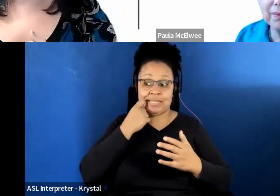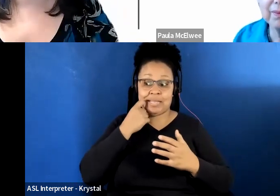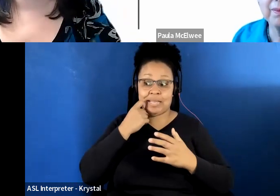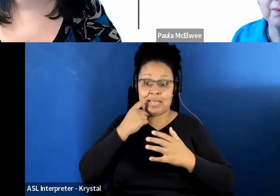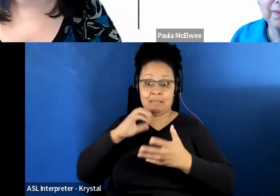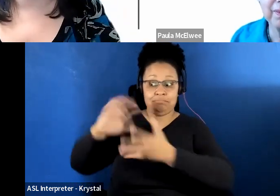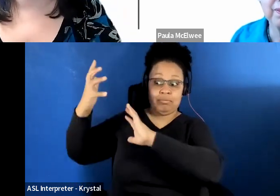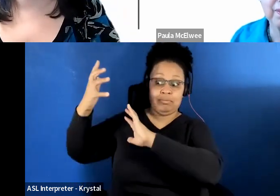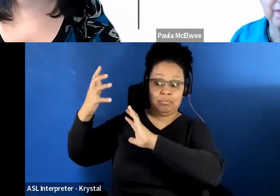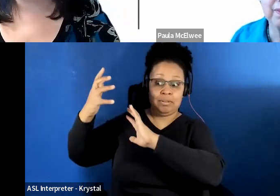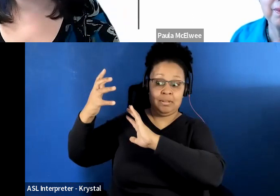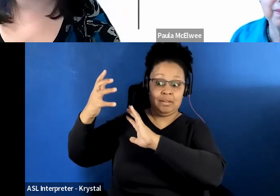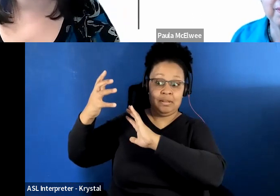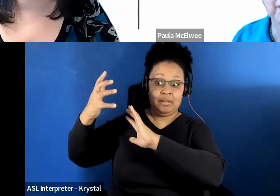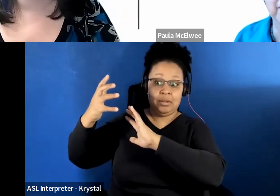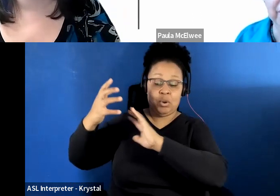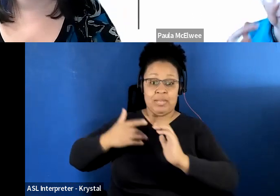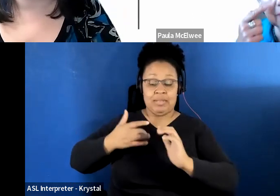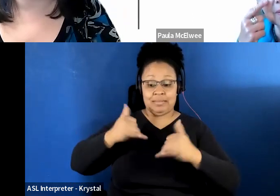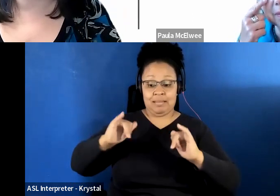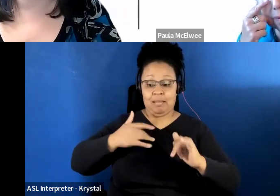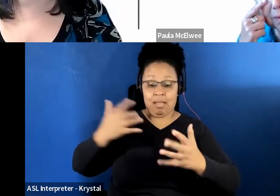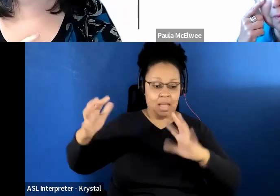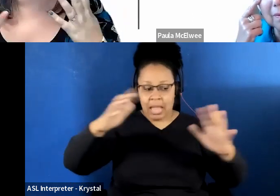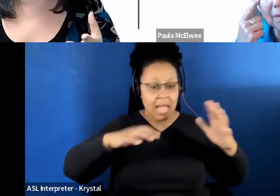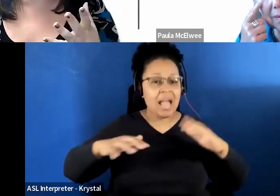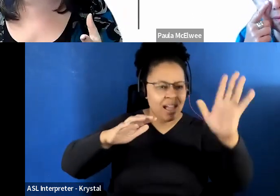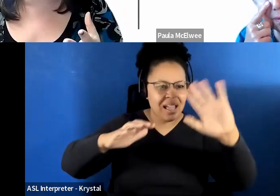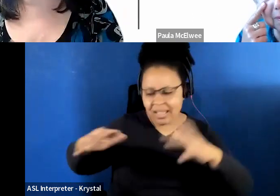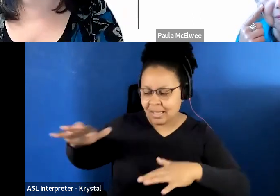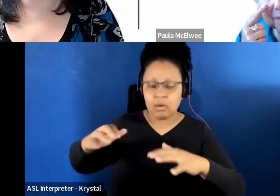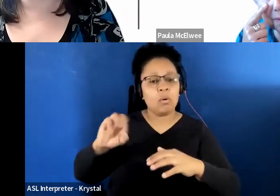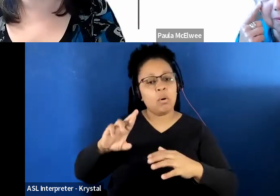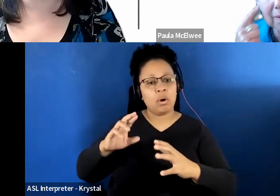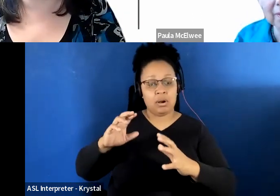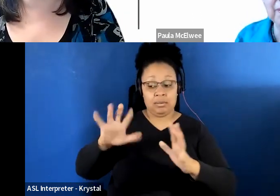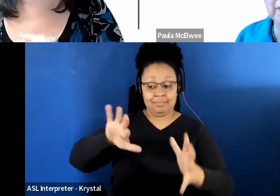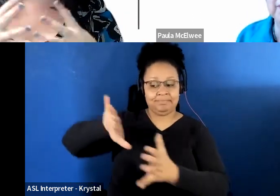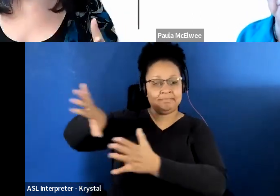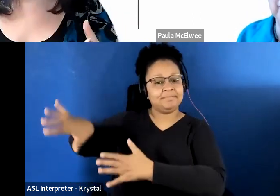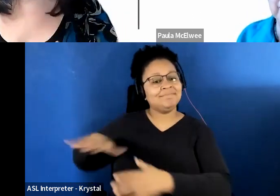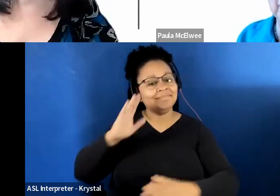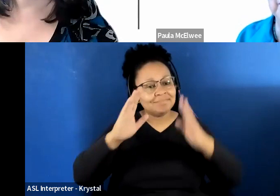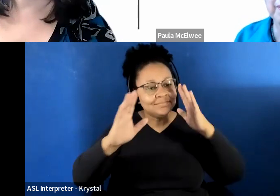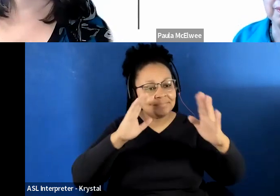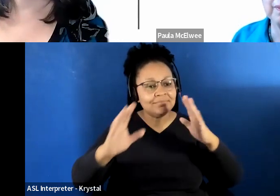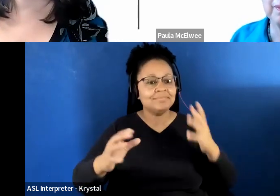in the door or calls on the phone, to give people